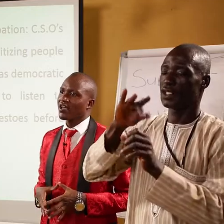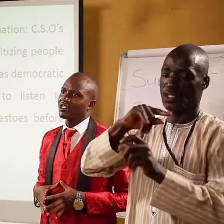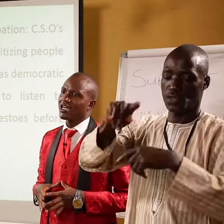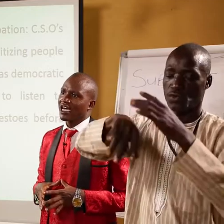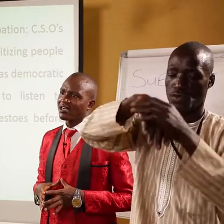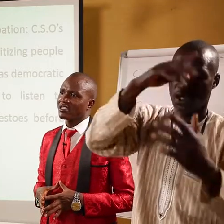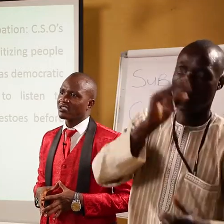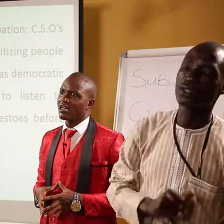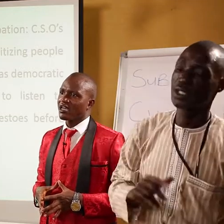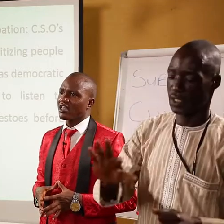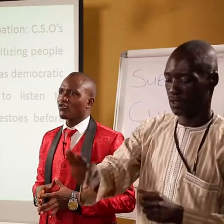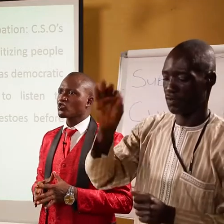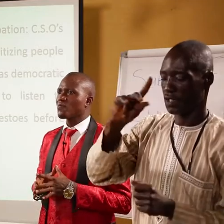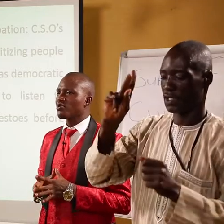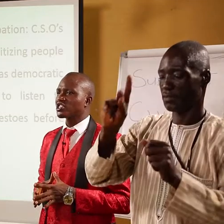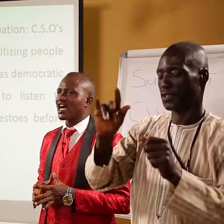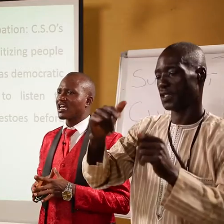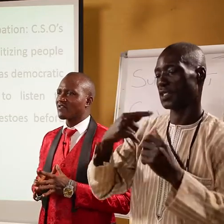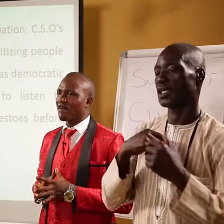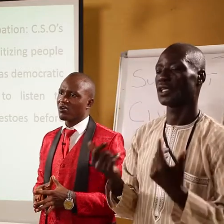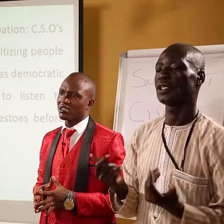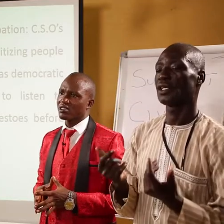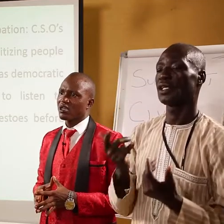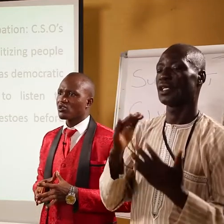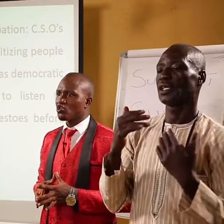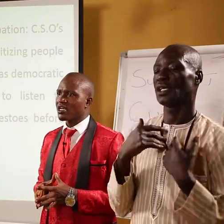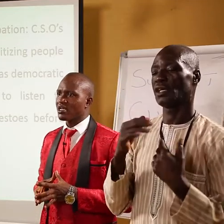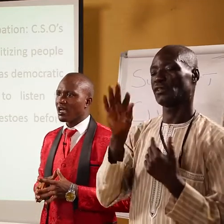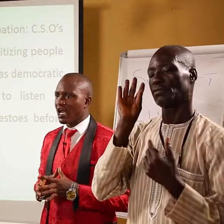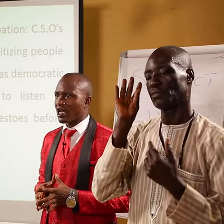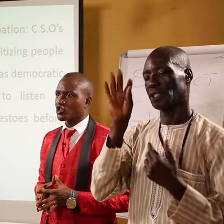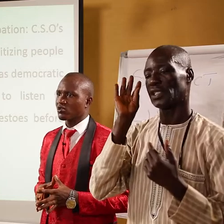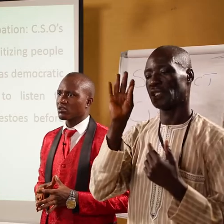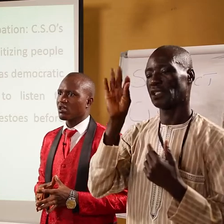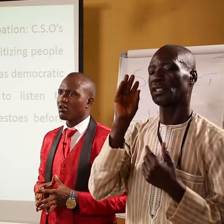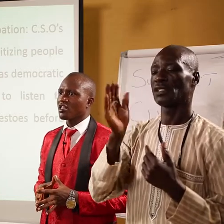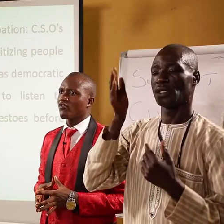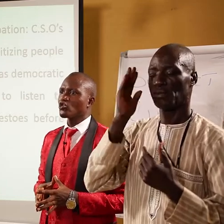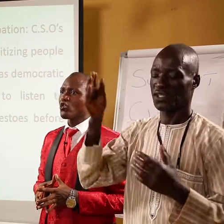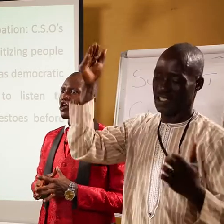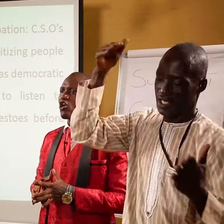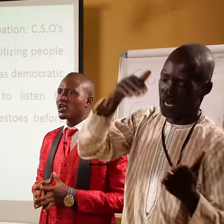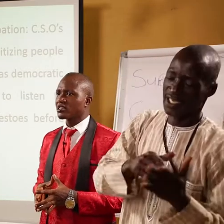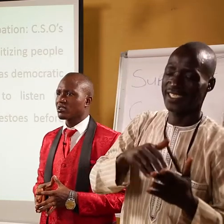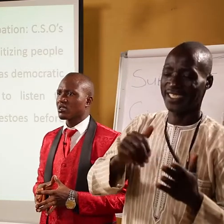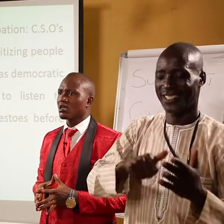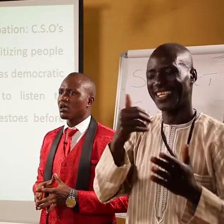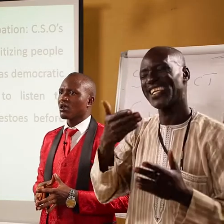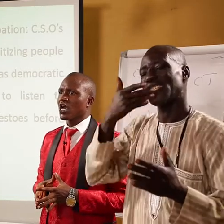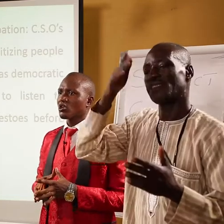their preferred candidates. They have also preached against violence during elections. They have also